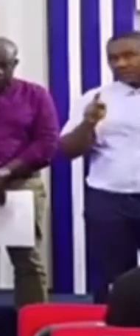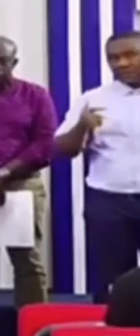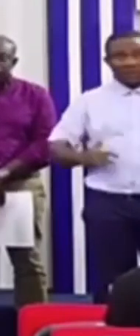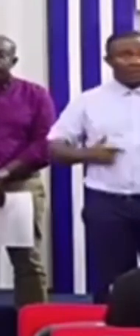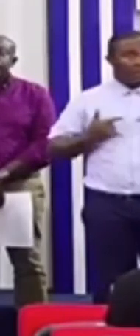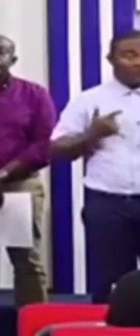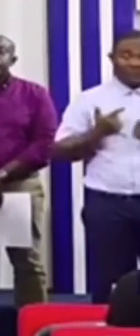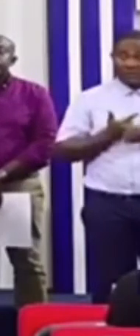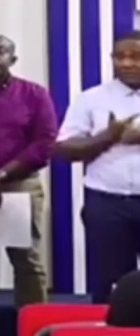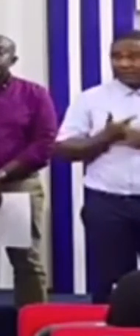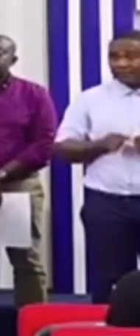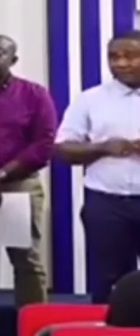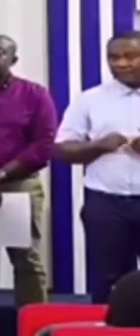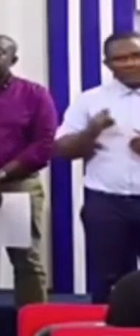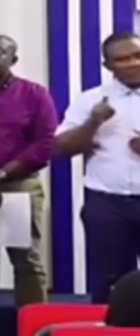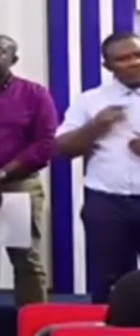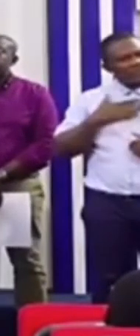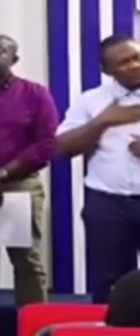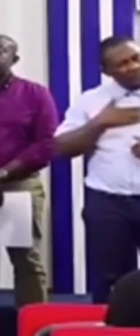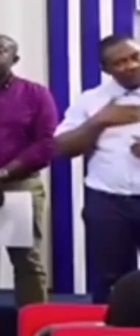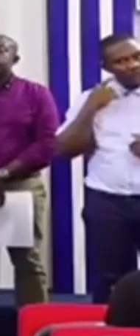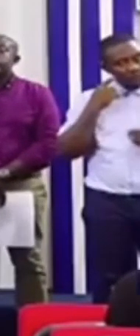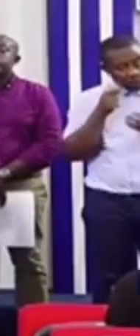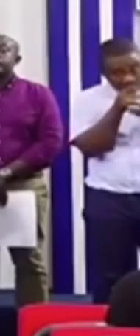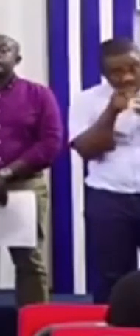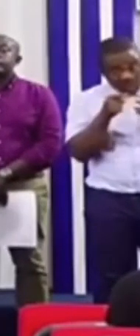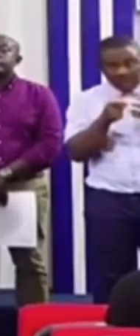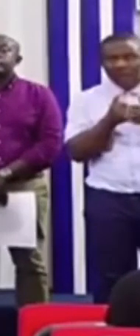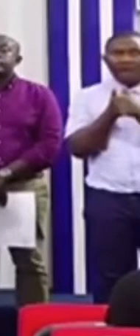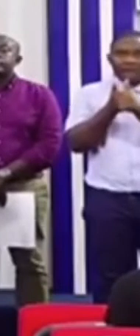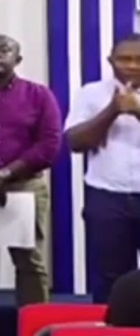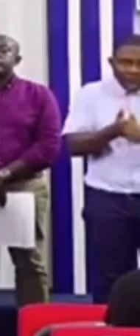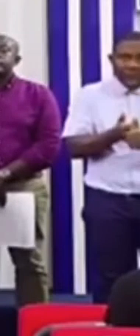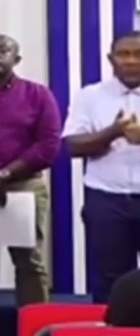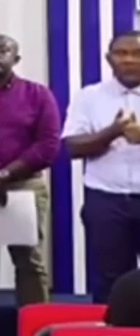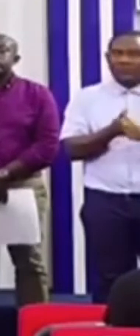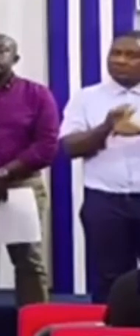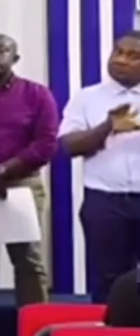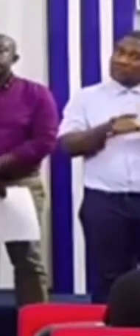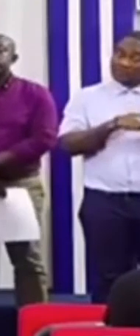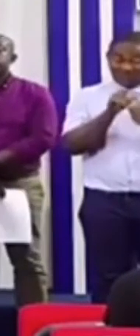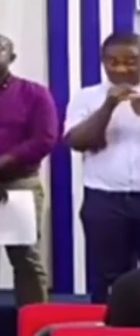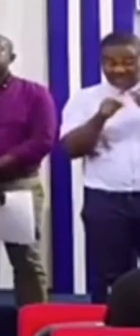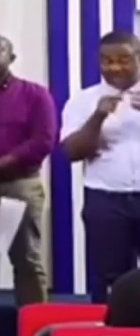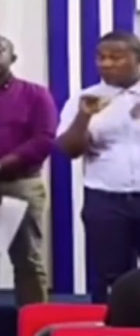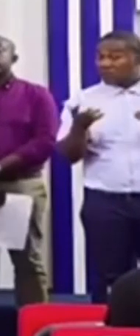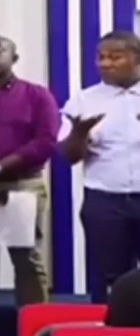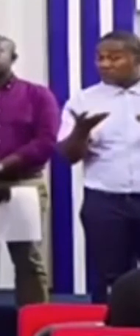Ghana to adhere to the preventive and precautionary measures. Key among those are as follows.